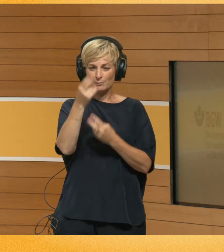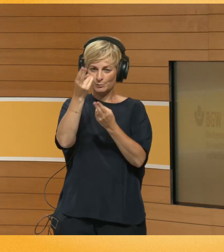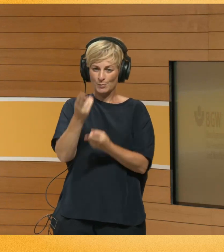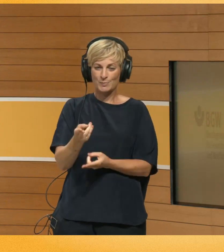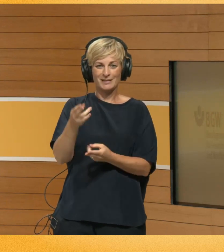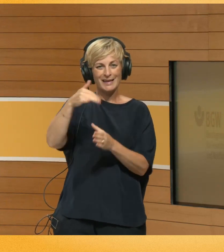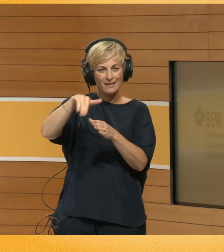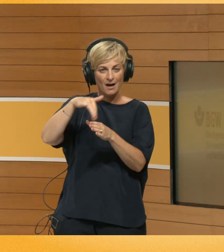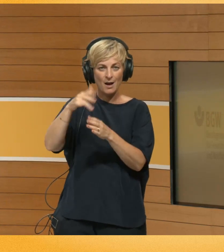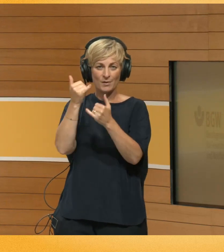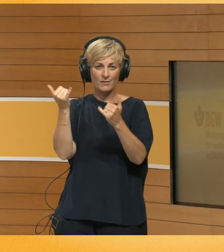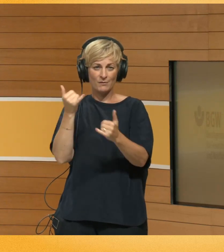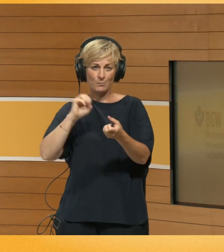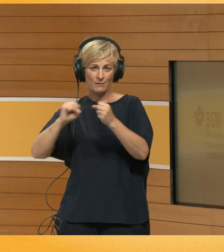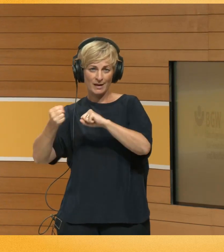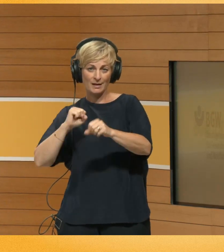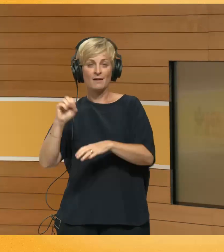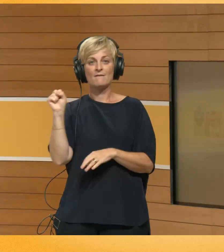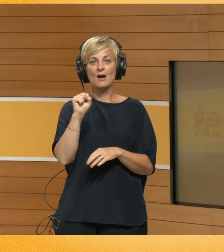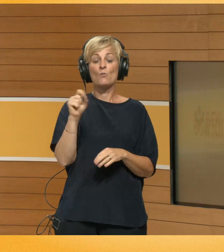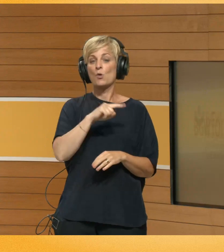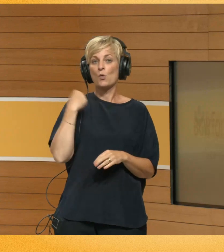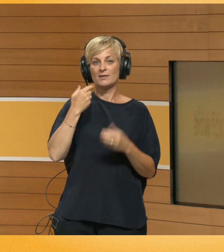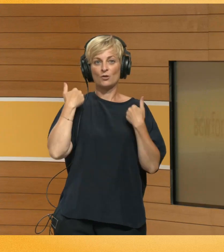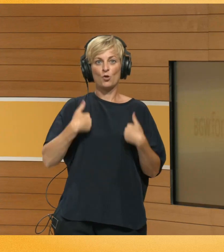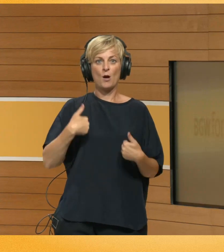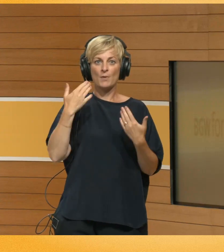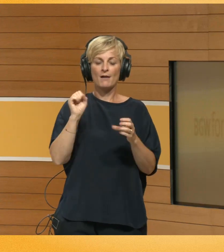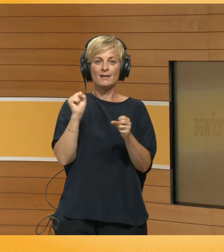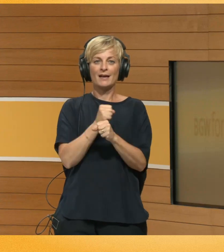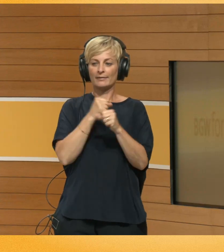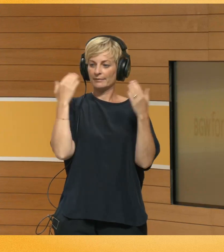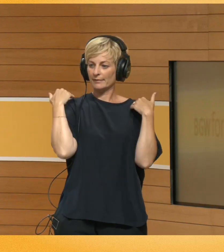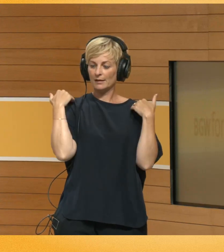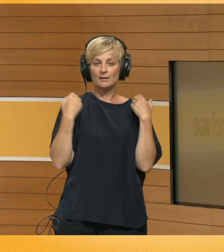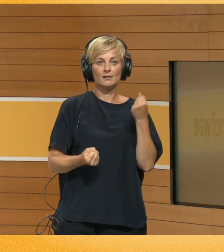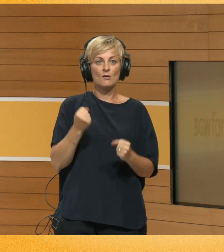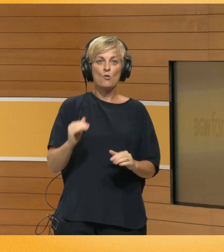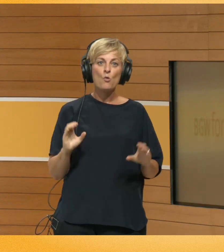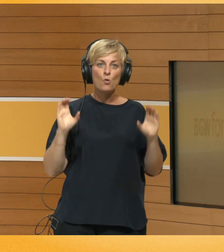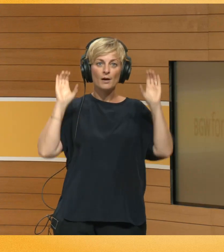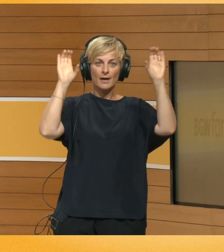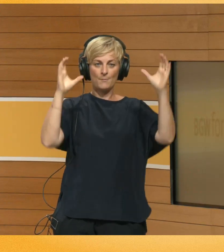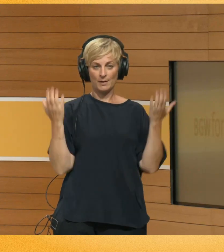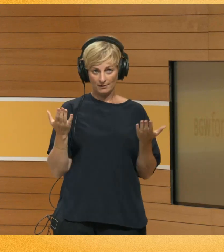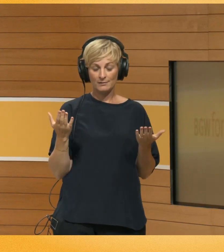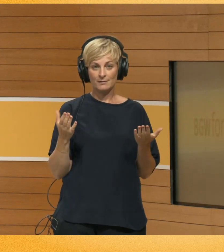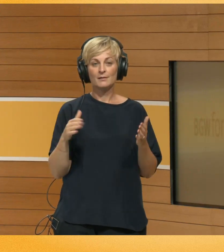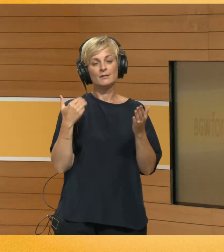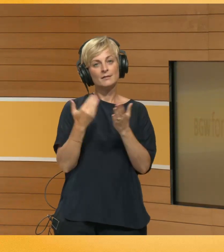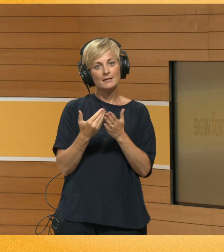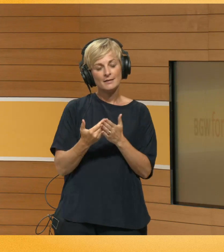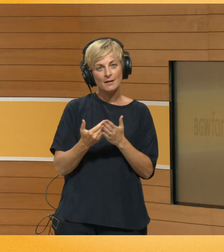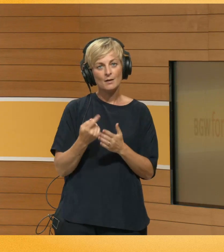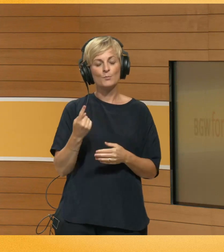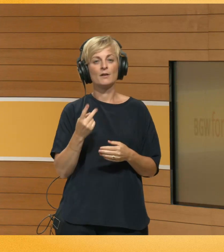above the shoulder level because of our, you know, how our shoulders are configured. So you try to minimize you try to minimize the handling on the